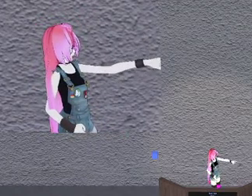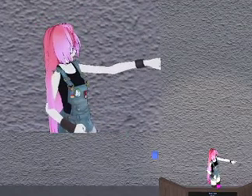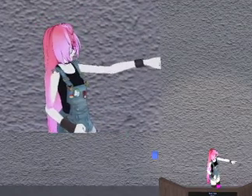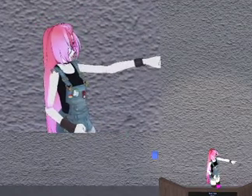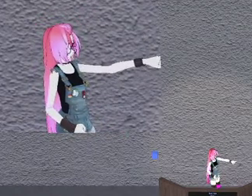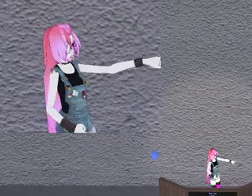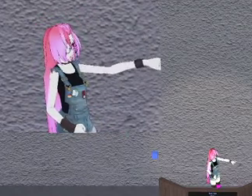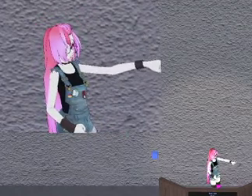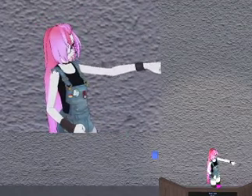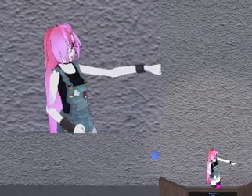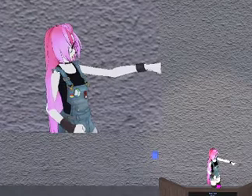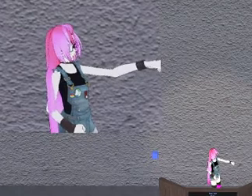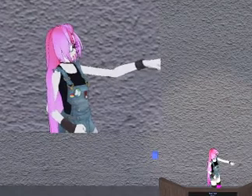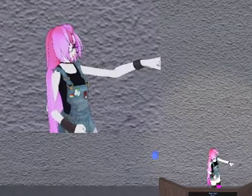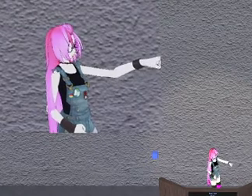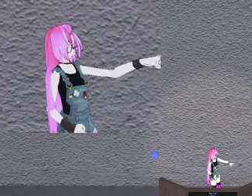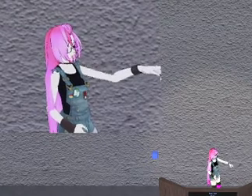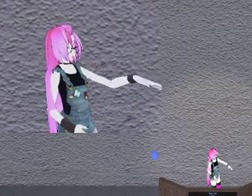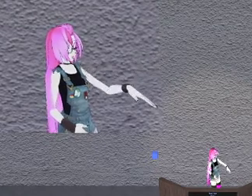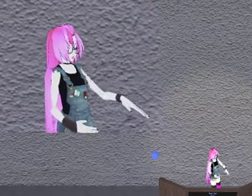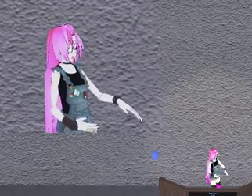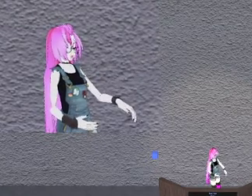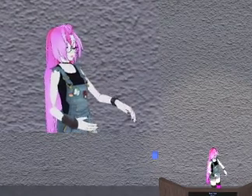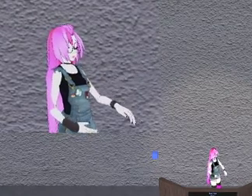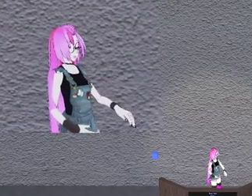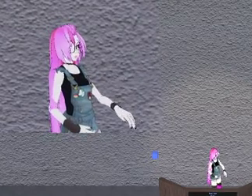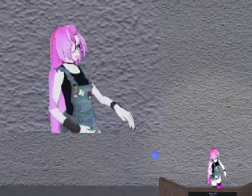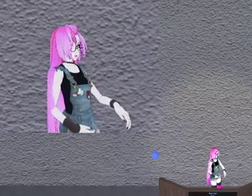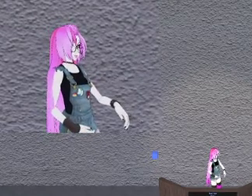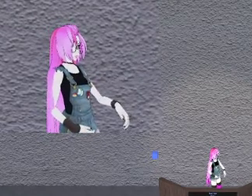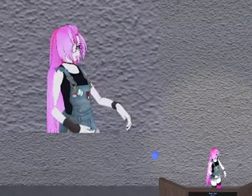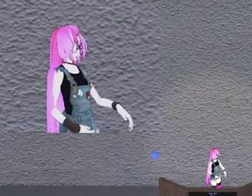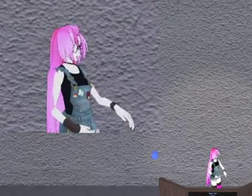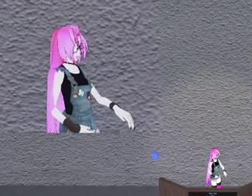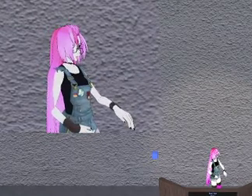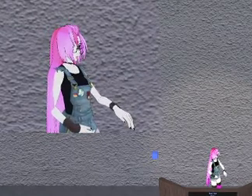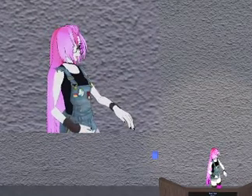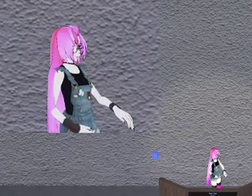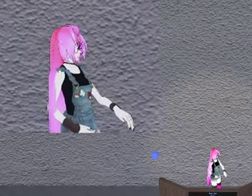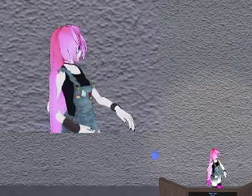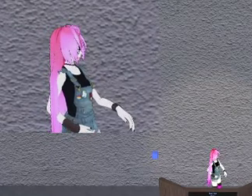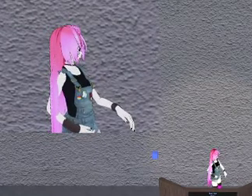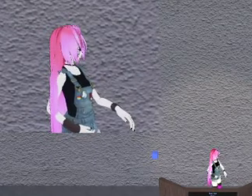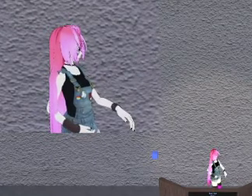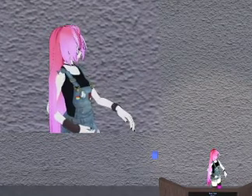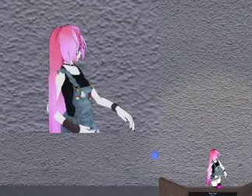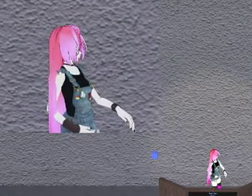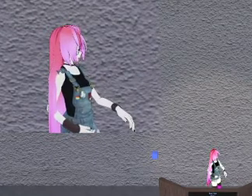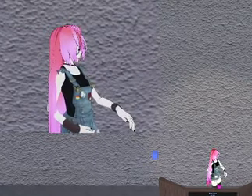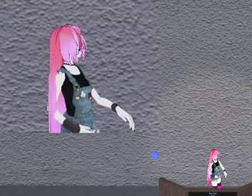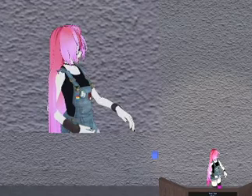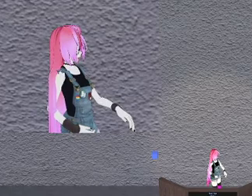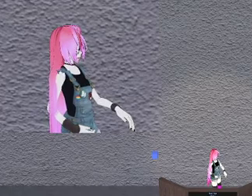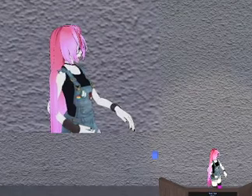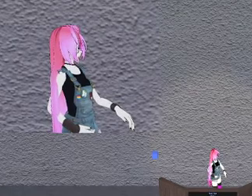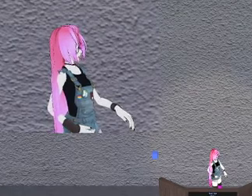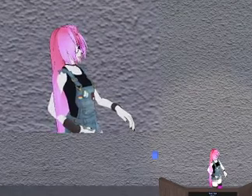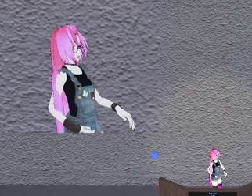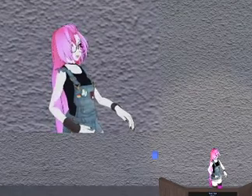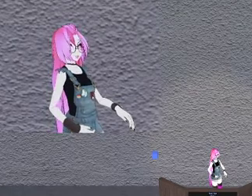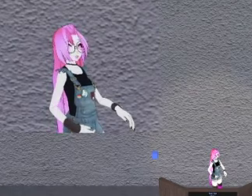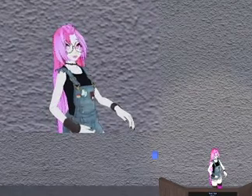also Crystal had a question. So you guys got to rock, paper, scissors it out. You gotta see who wins. Best out of 3. Oh, oh,